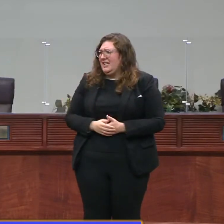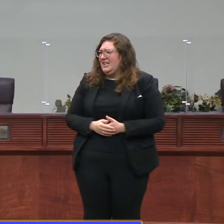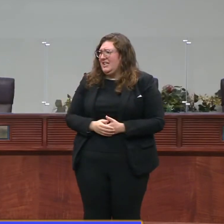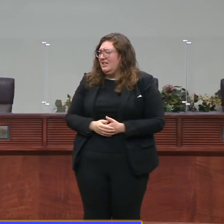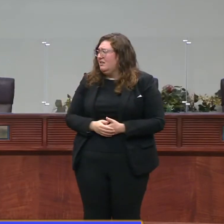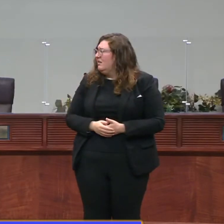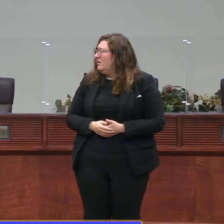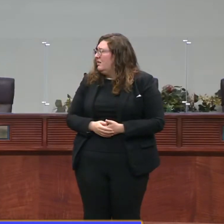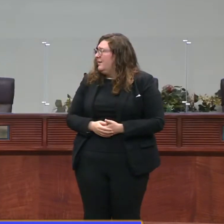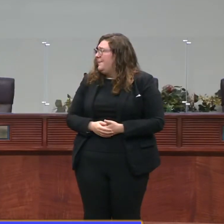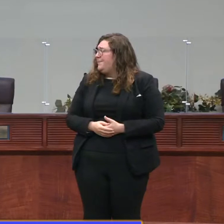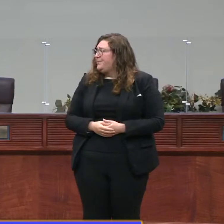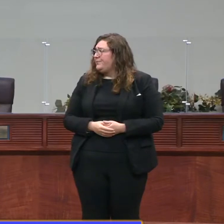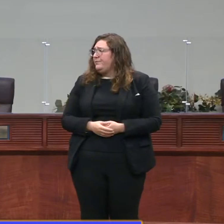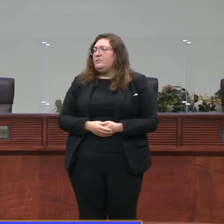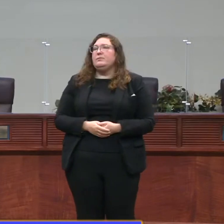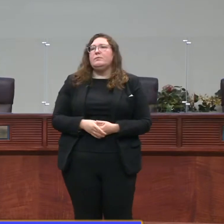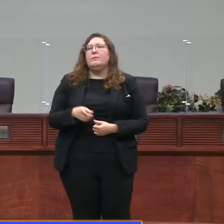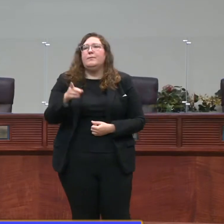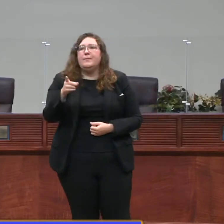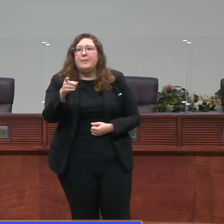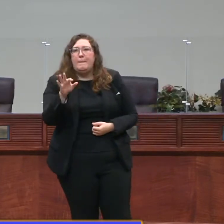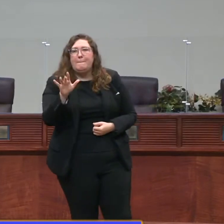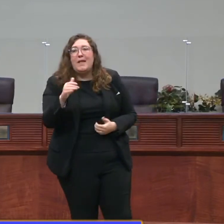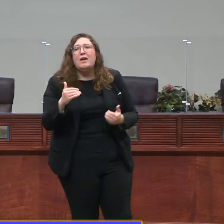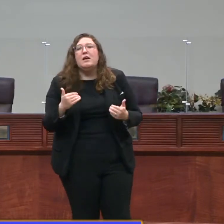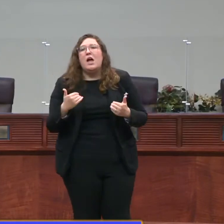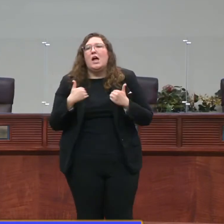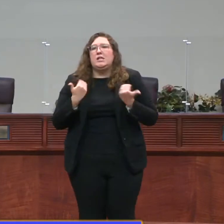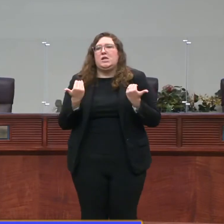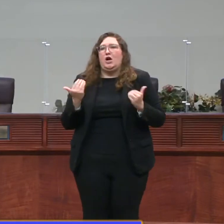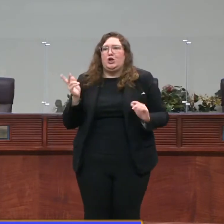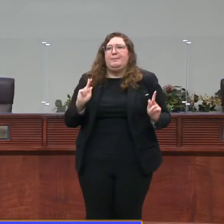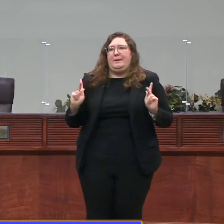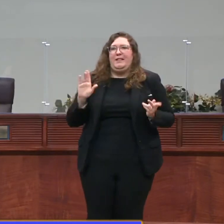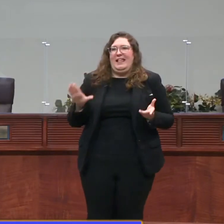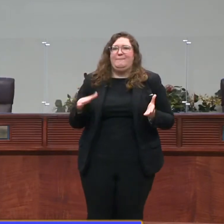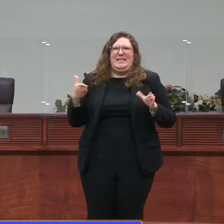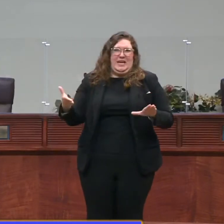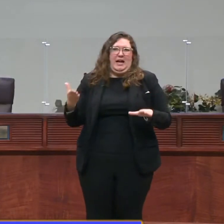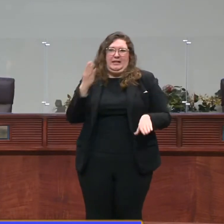younger? So there has been definitely younger people dying